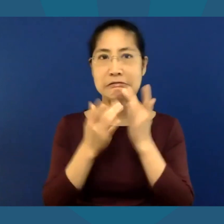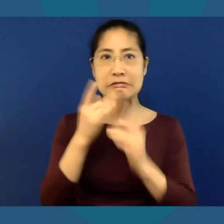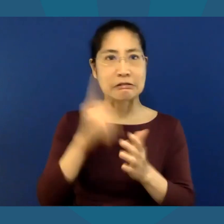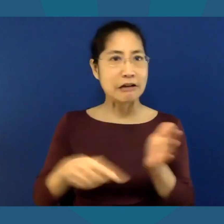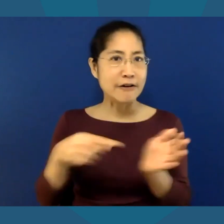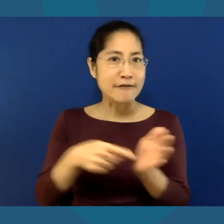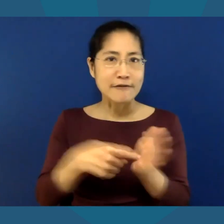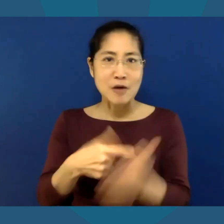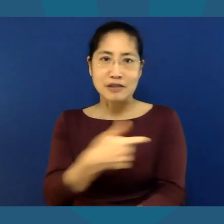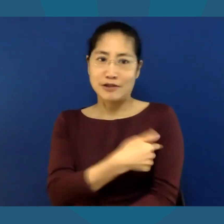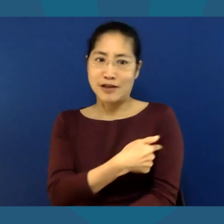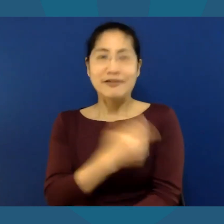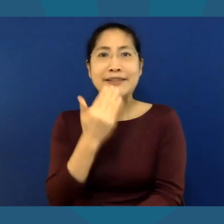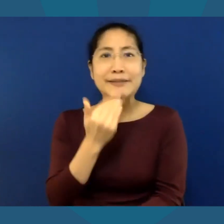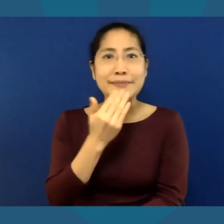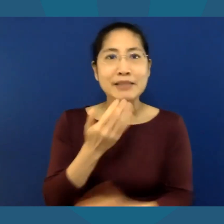a dentist.